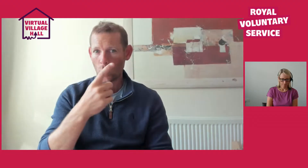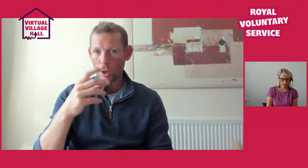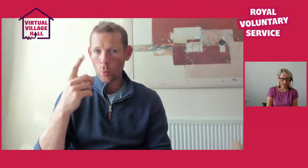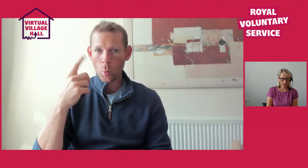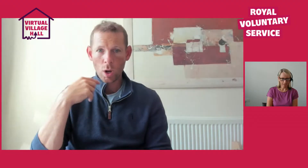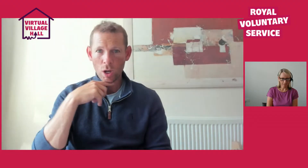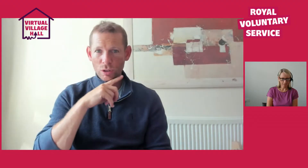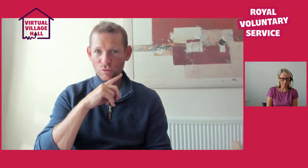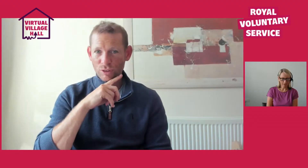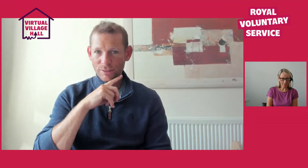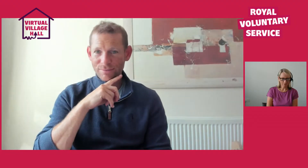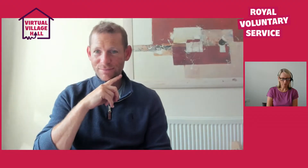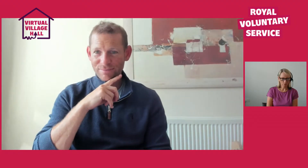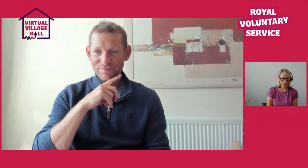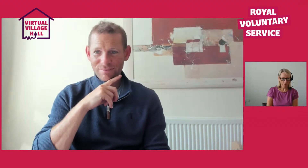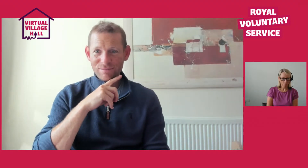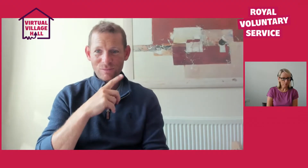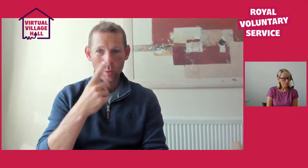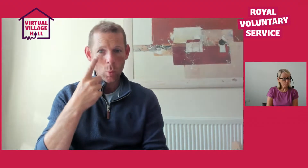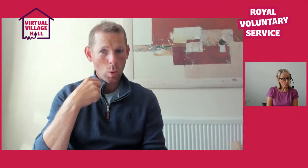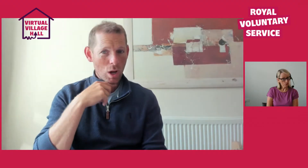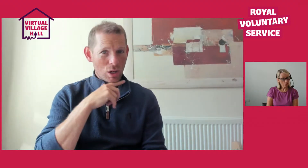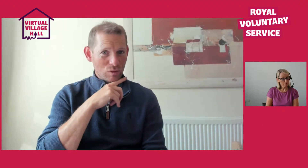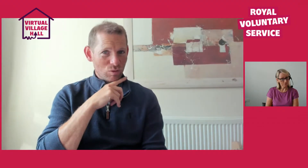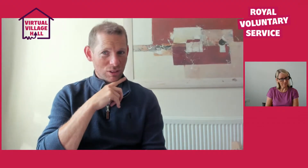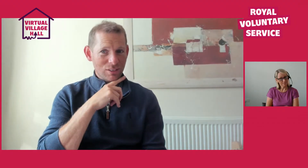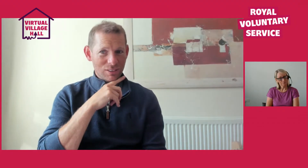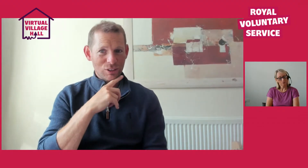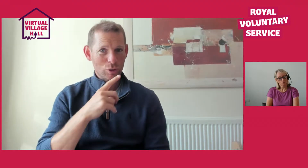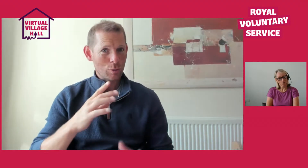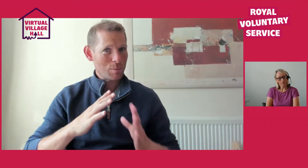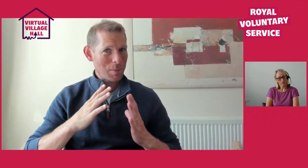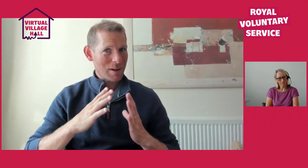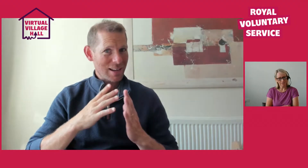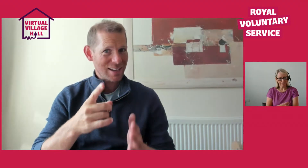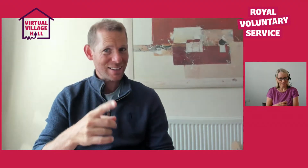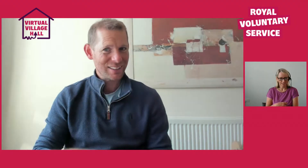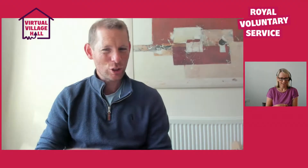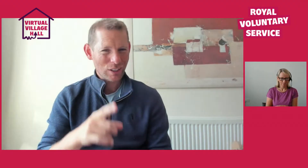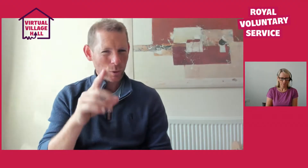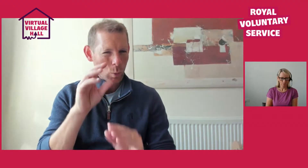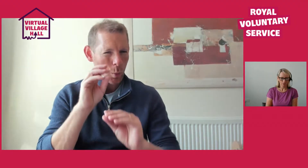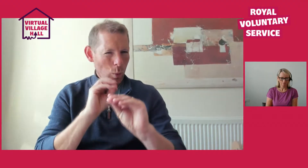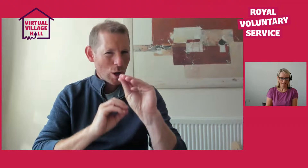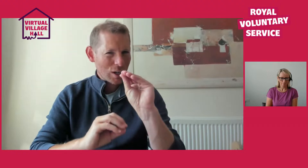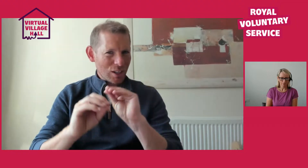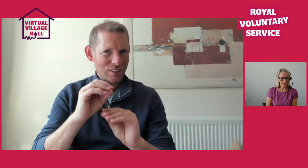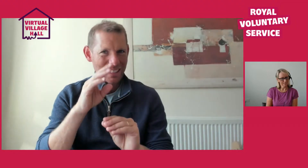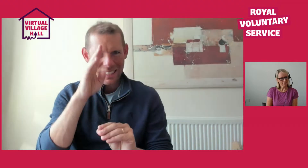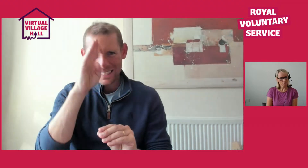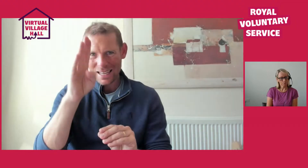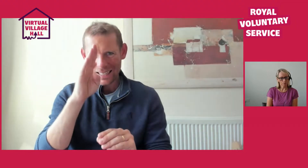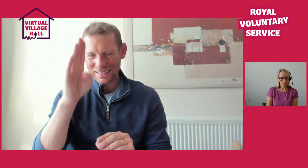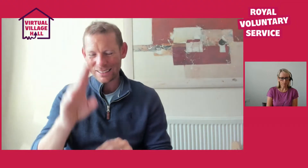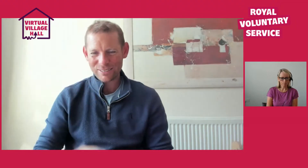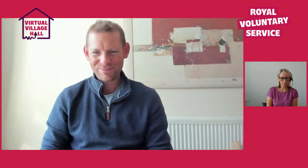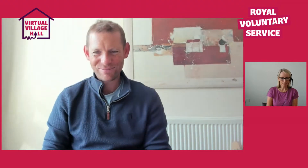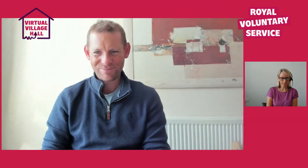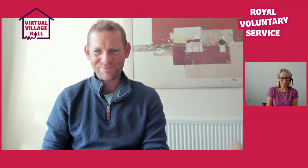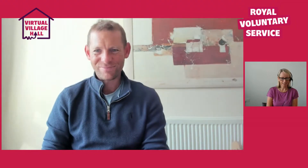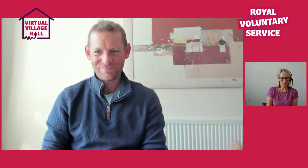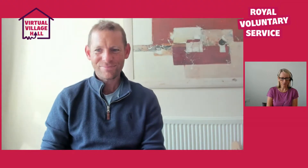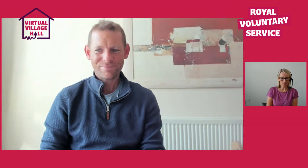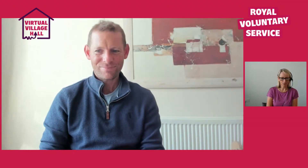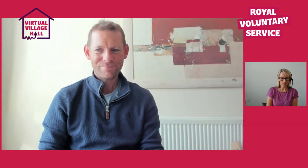I actually might throw in a number up to 100 to see if you can work it out. So be ready for that. You probably will be